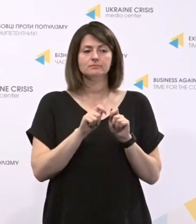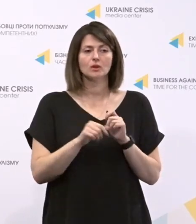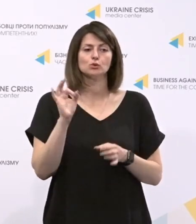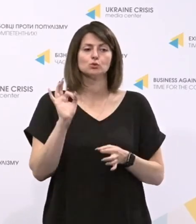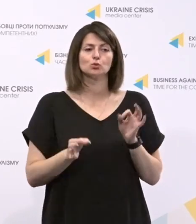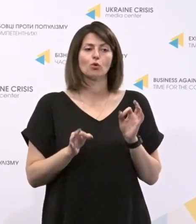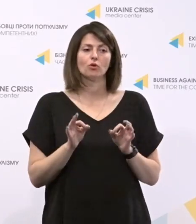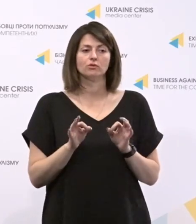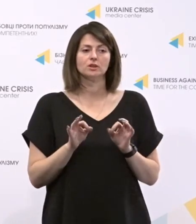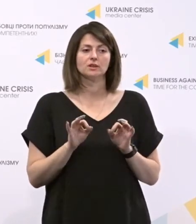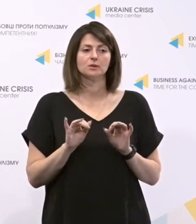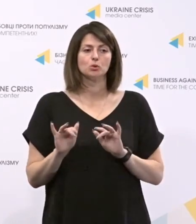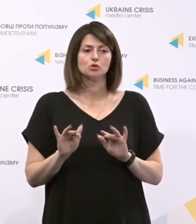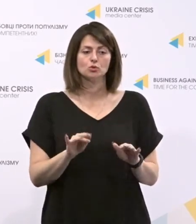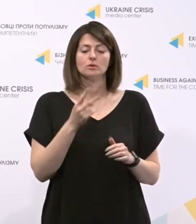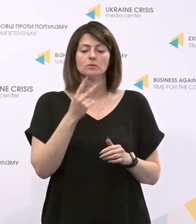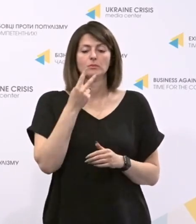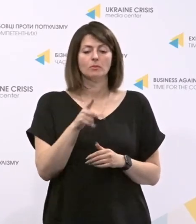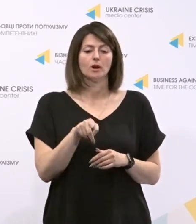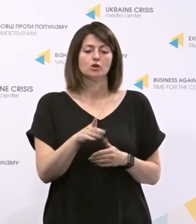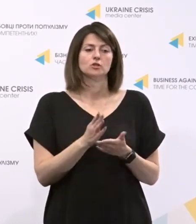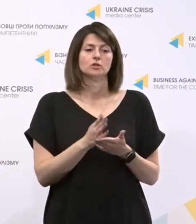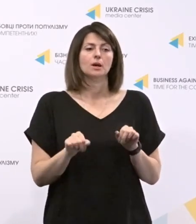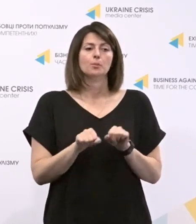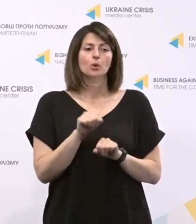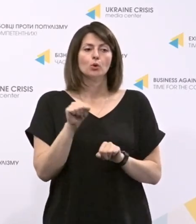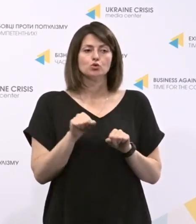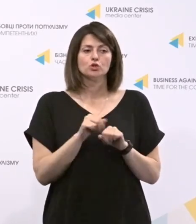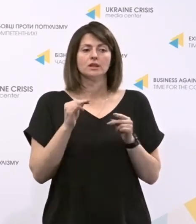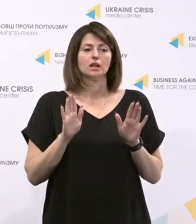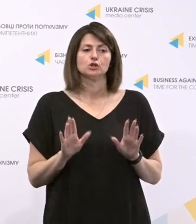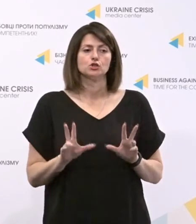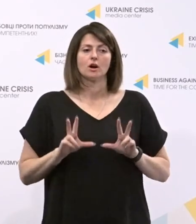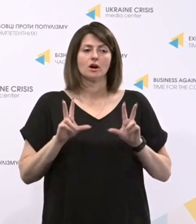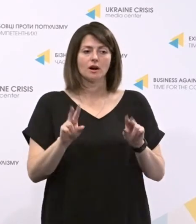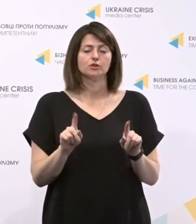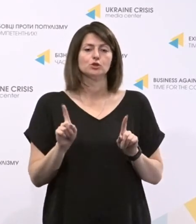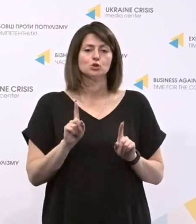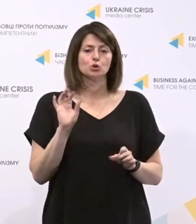violations of not only fair trial guarantees, but also